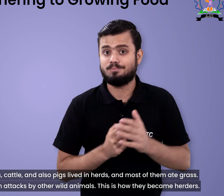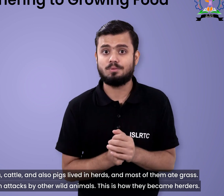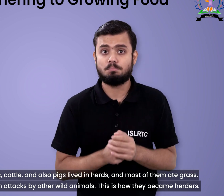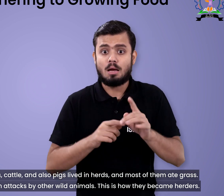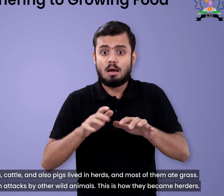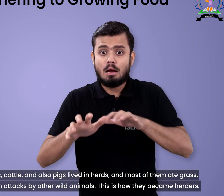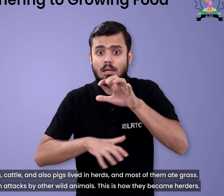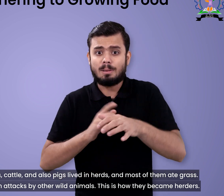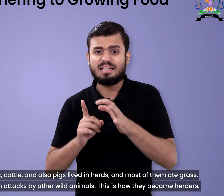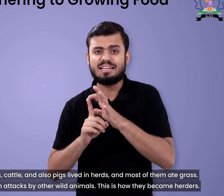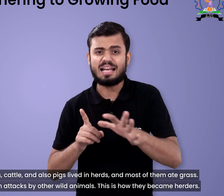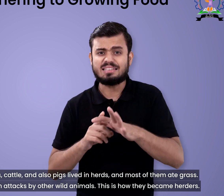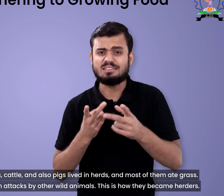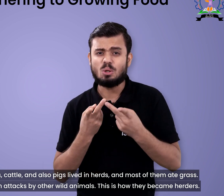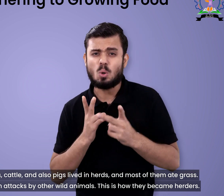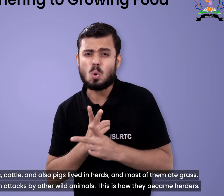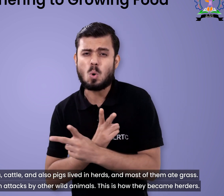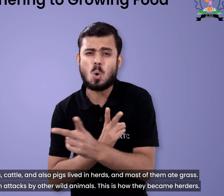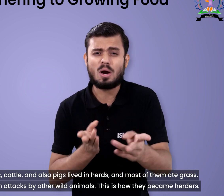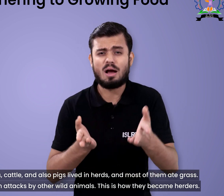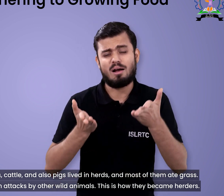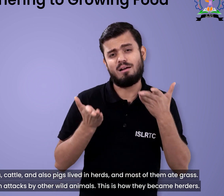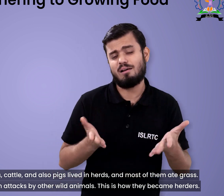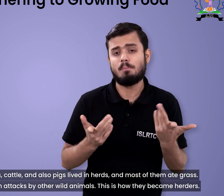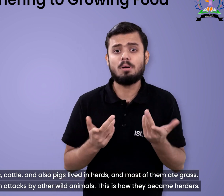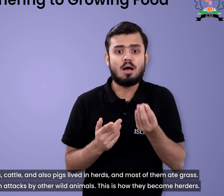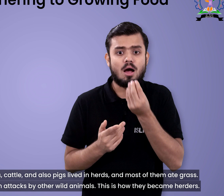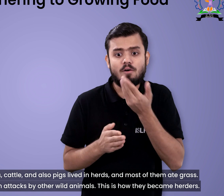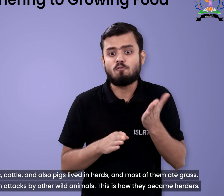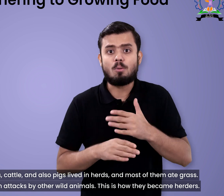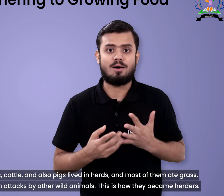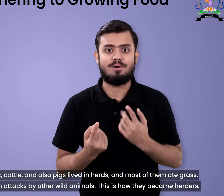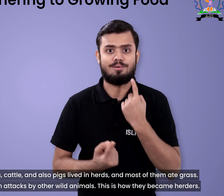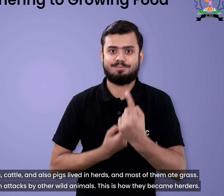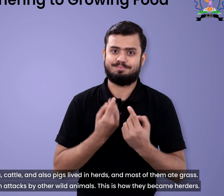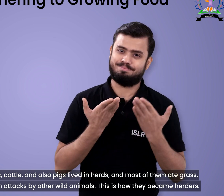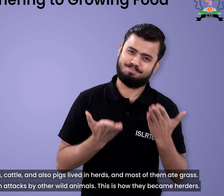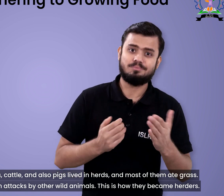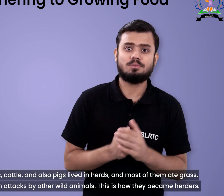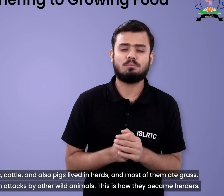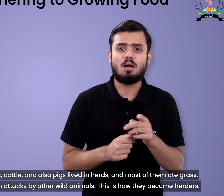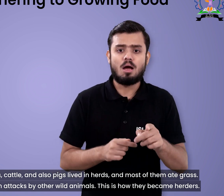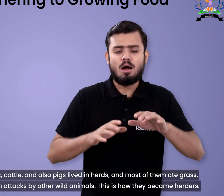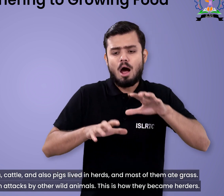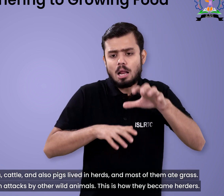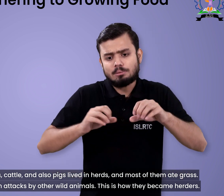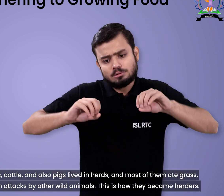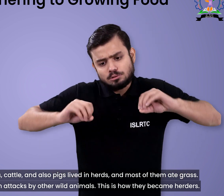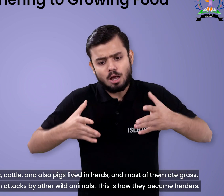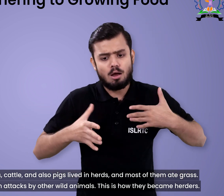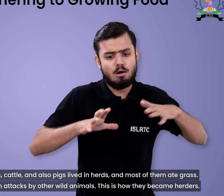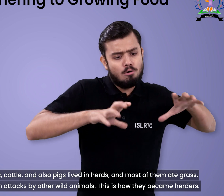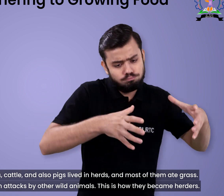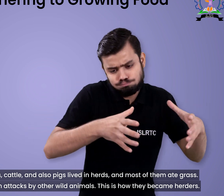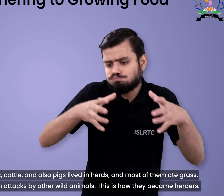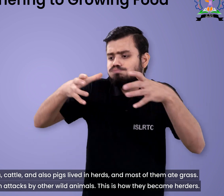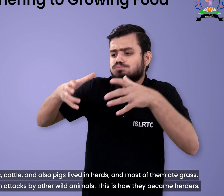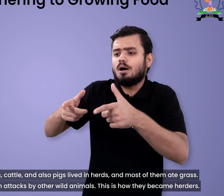grass. People protected these animals from attacks by other wild animals. This is how they